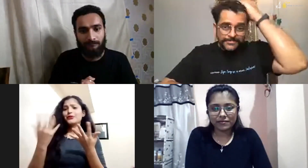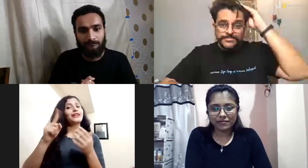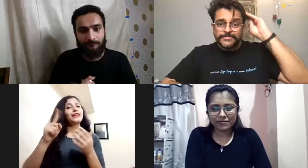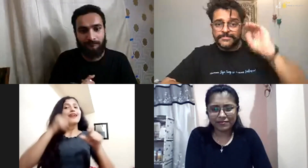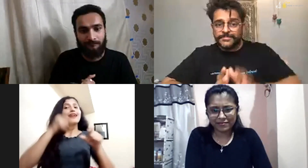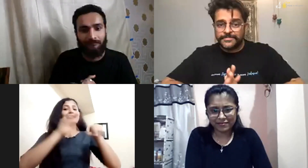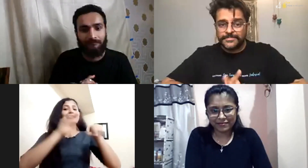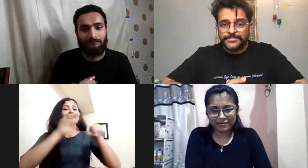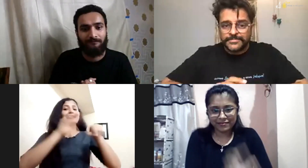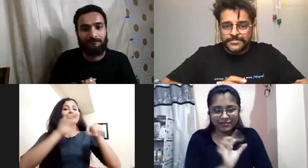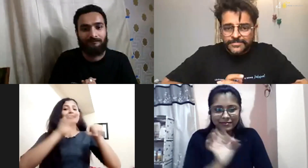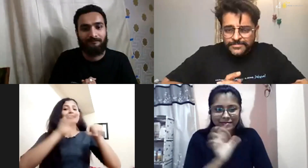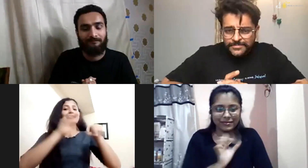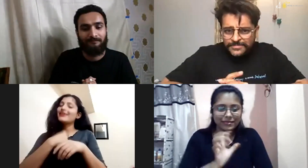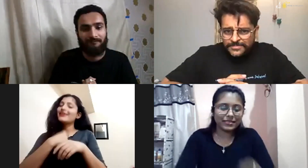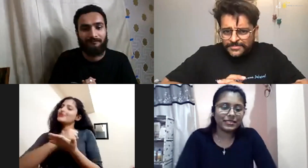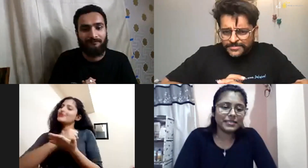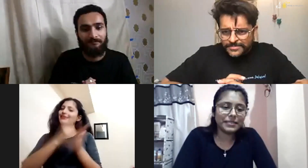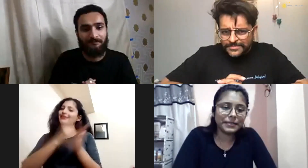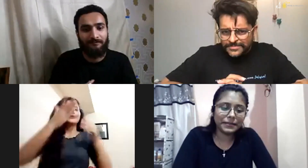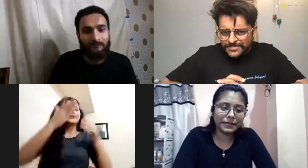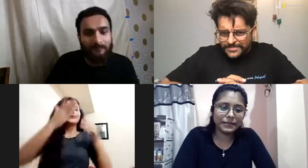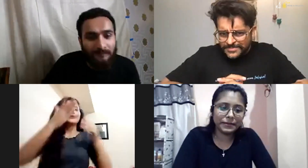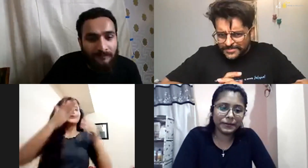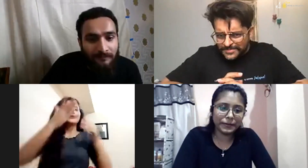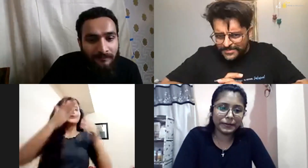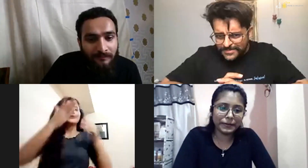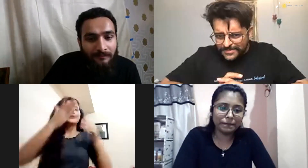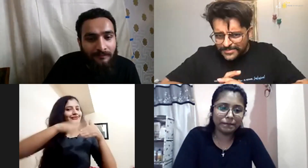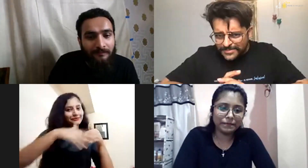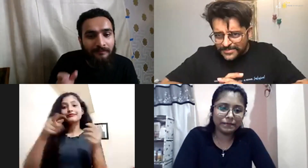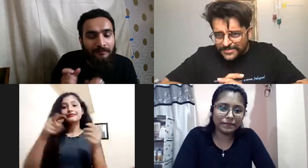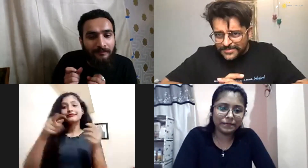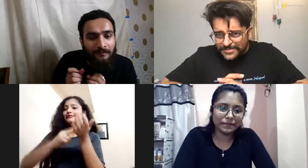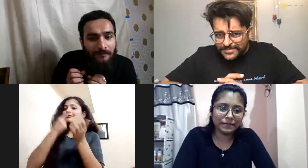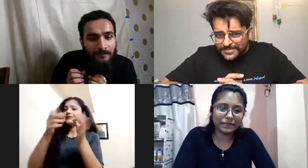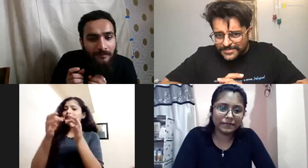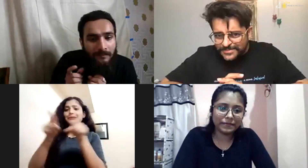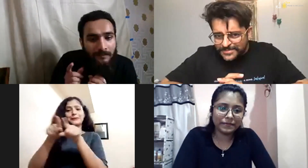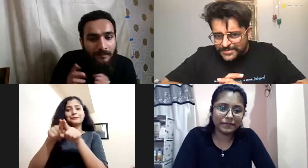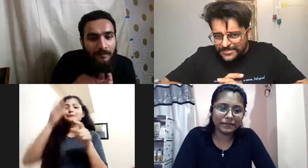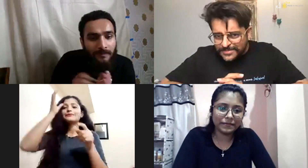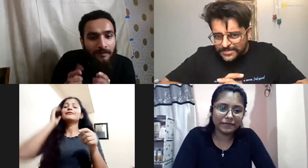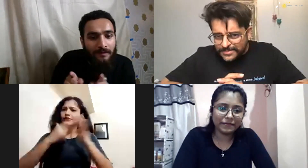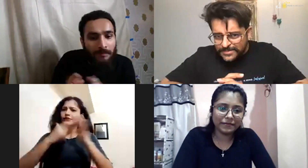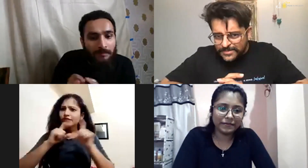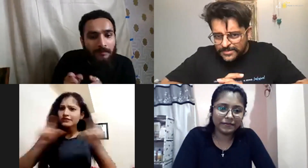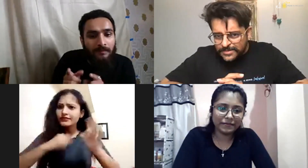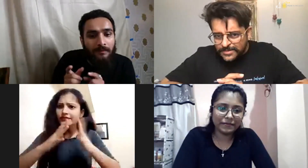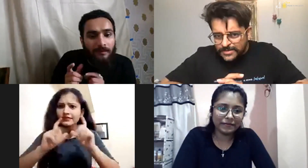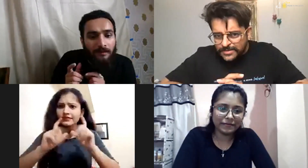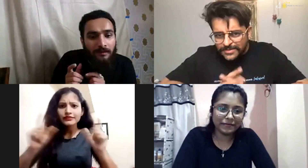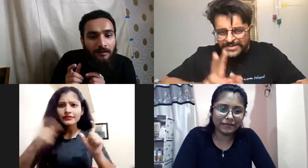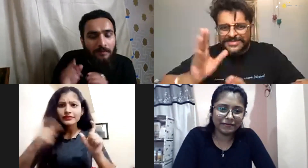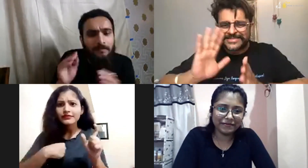far, my Instagram is still new, and I'm still trying and learning. Just like